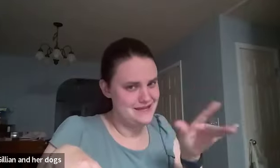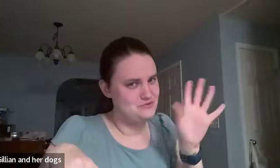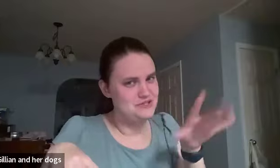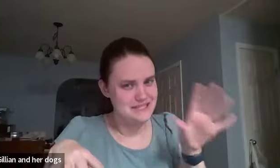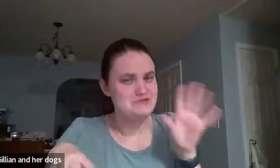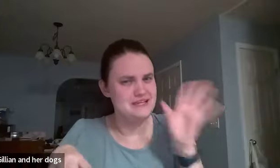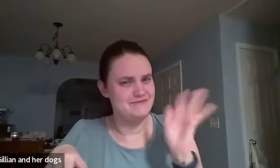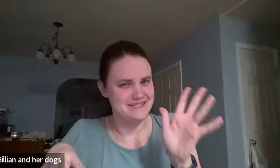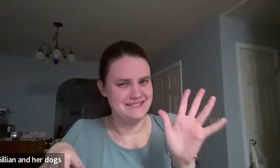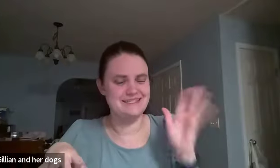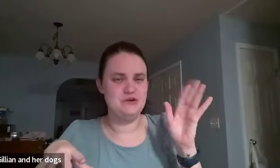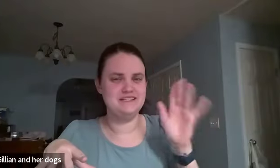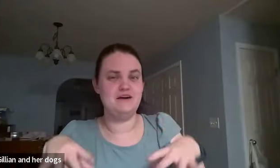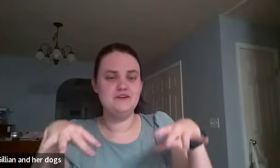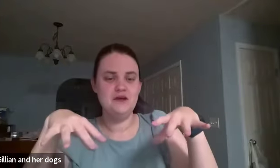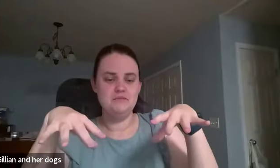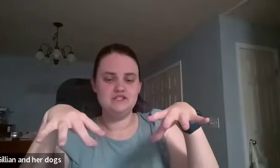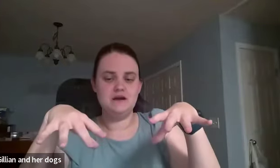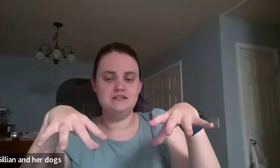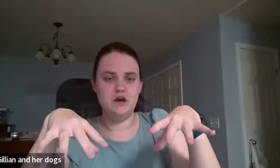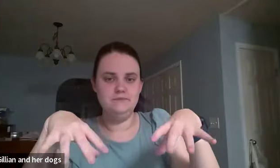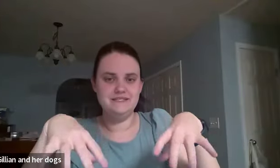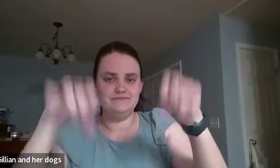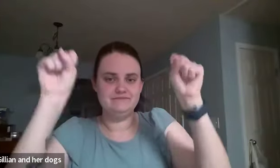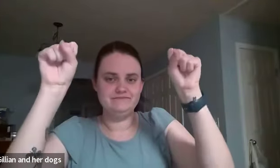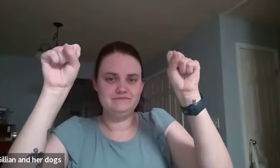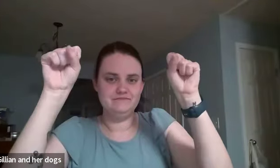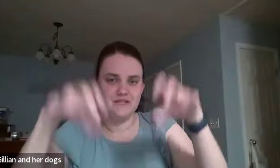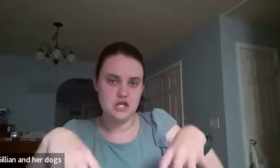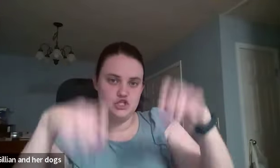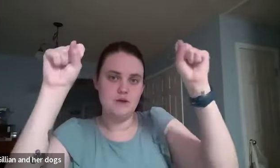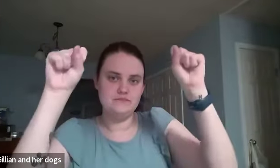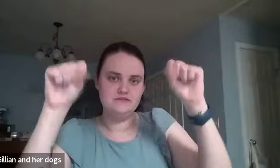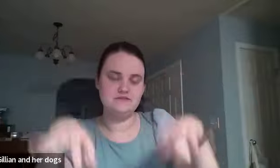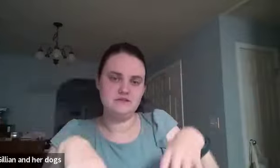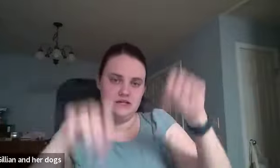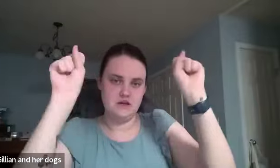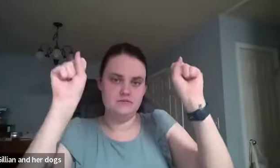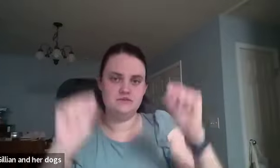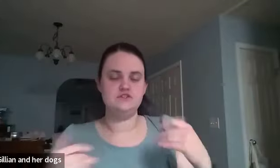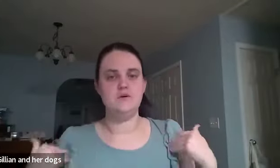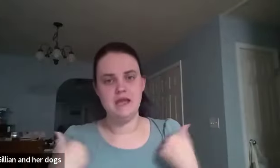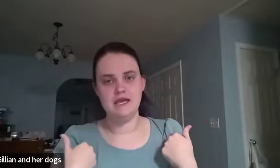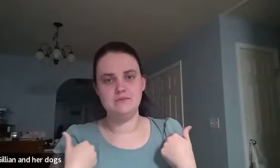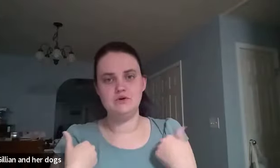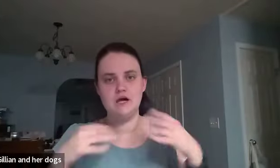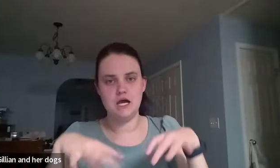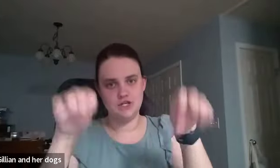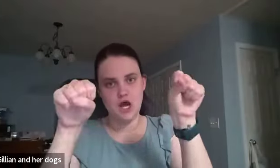Concepts. Conceptually, it fixes it, it works itself. But so adopt is adopt, adopt. So animal